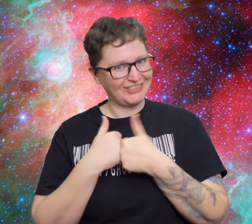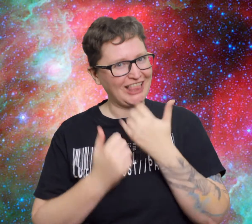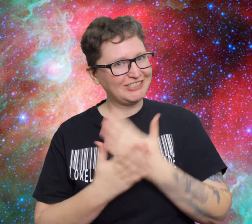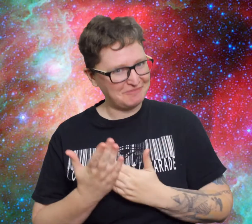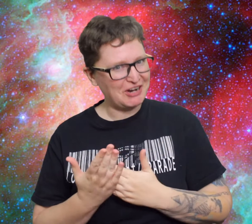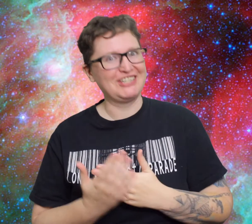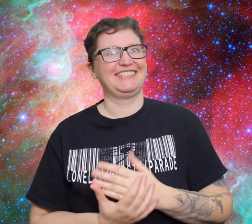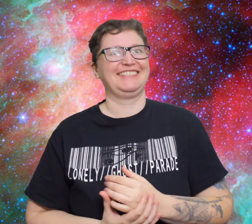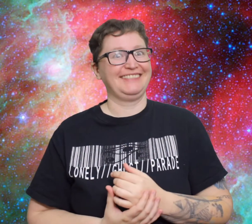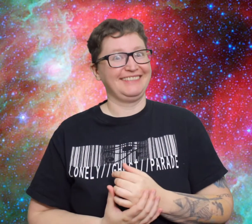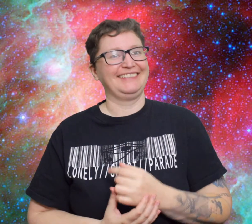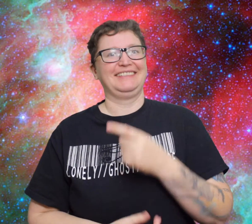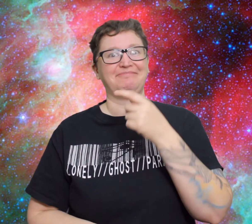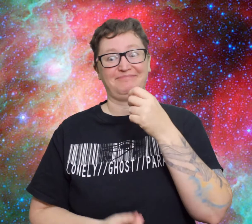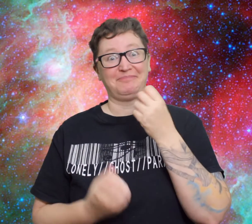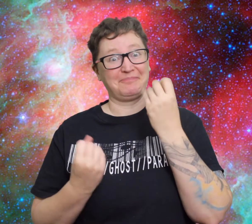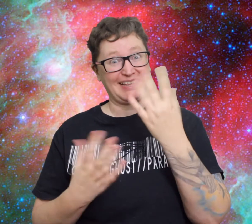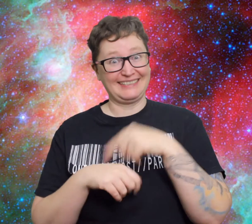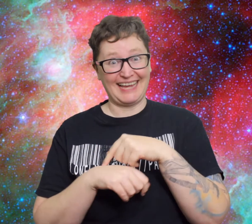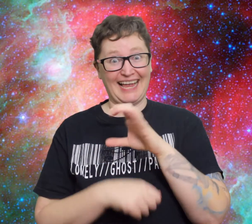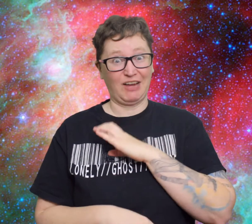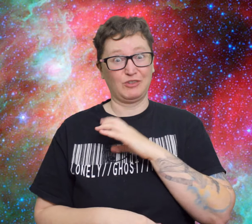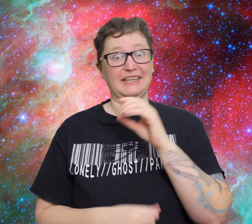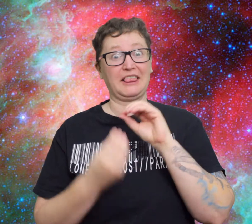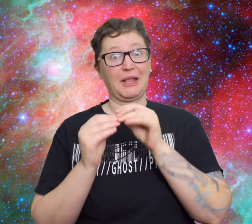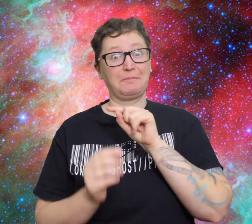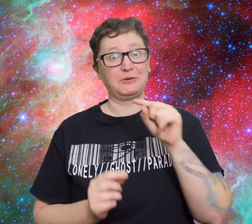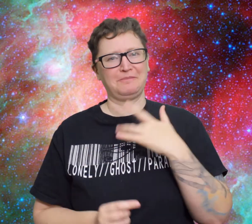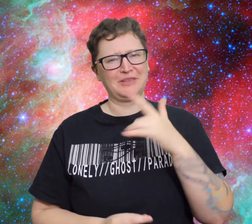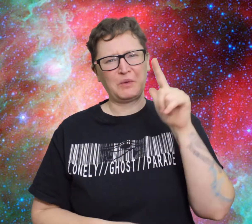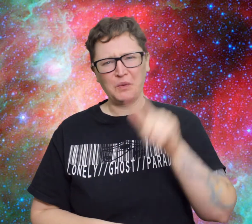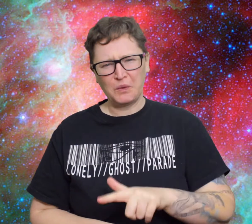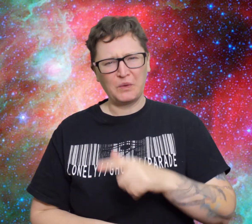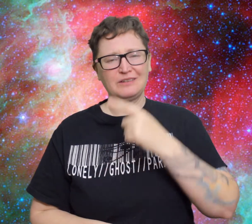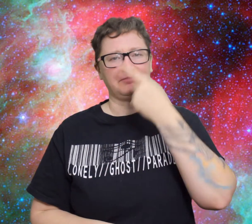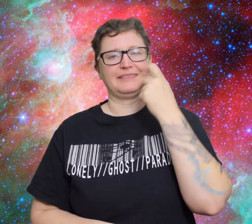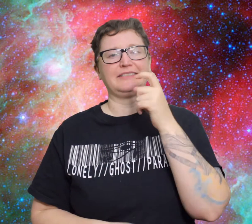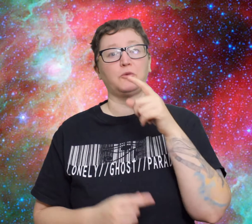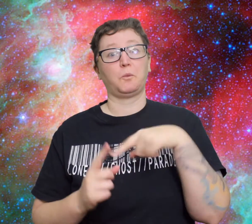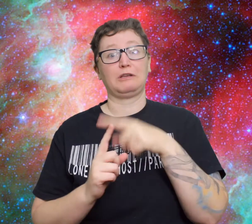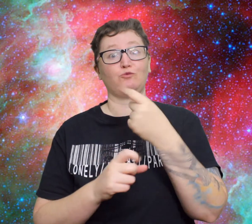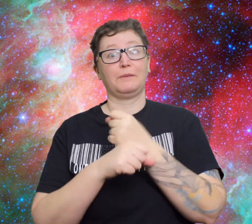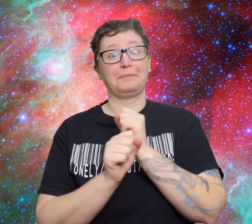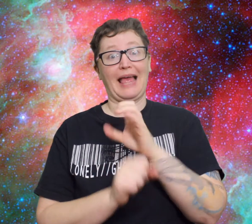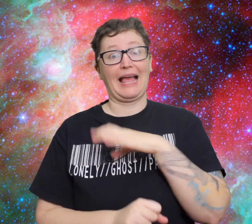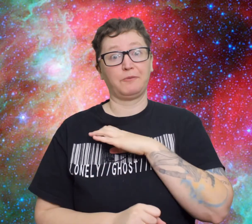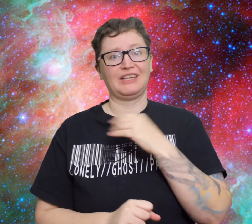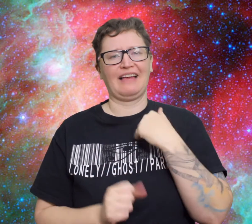But that is the challenging part. A lot of time the character numbers are pretty low. And